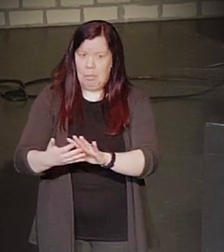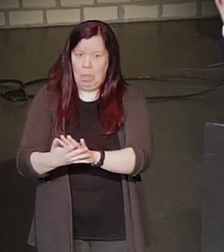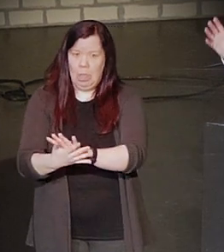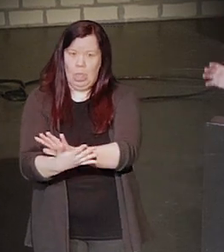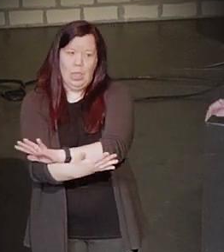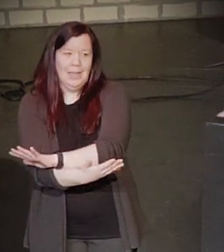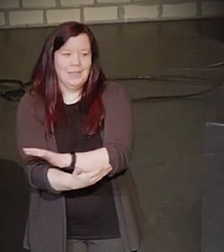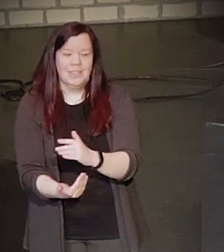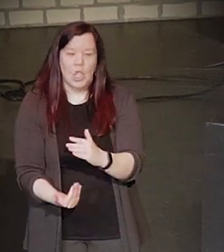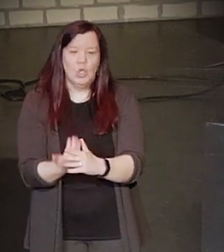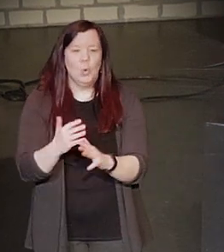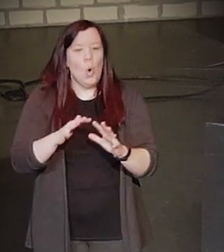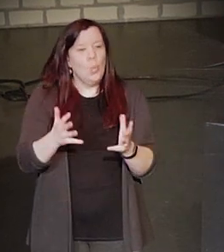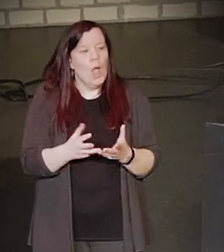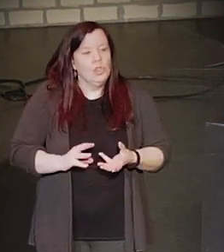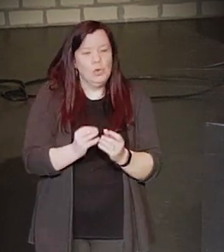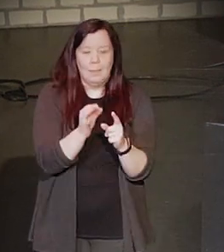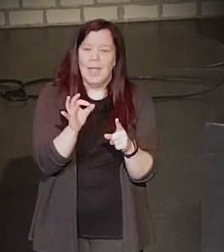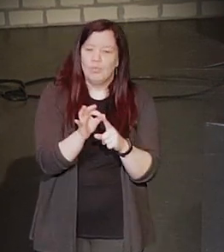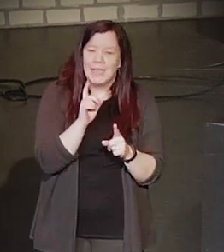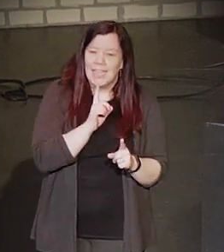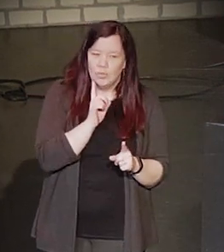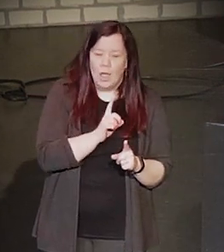this world created by Praxagora,